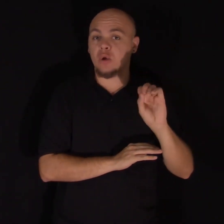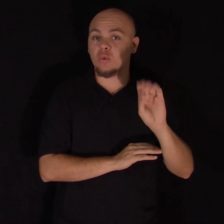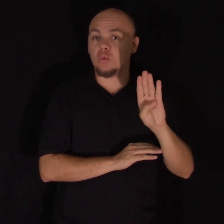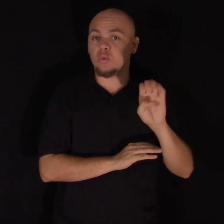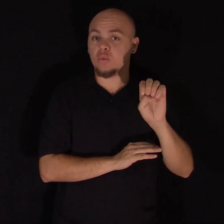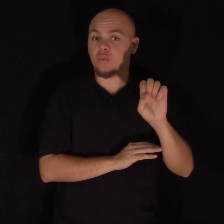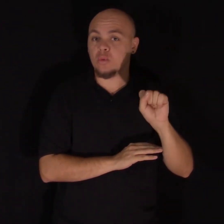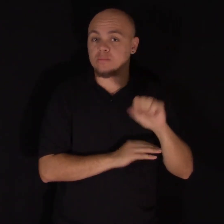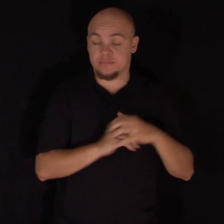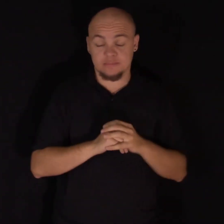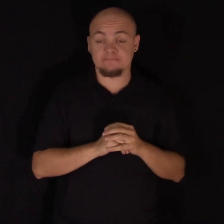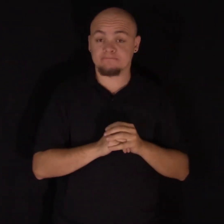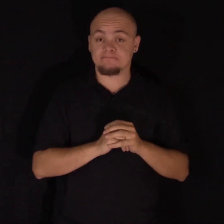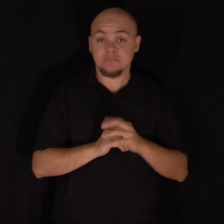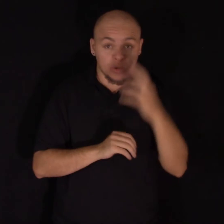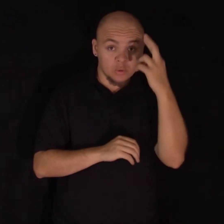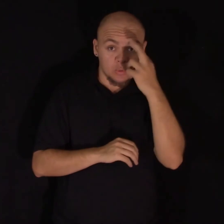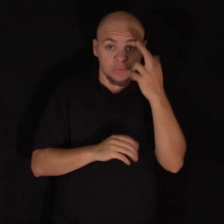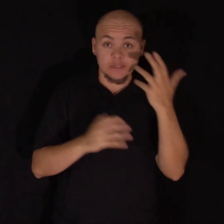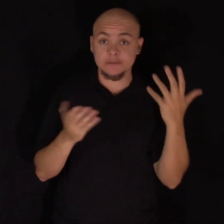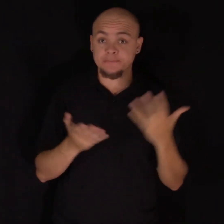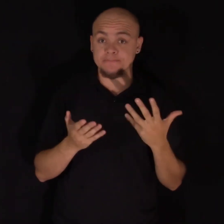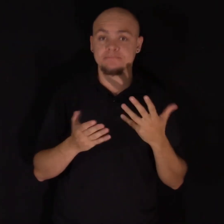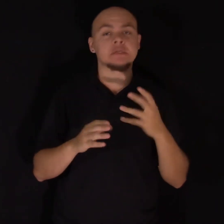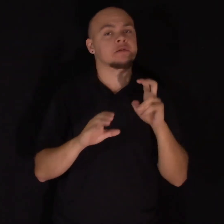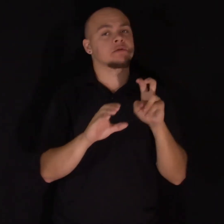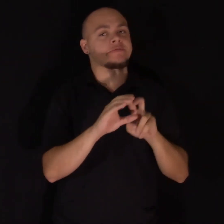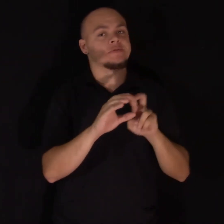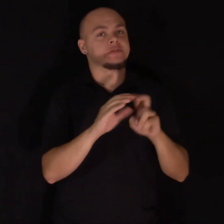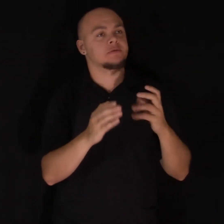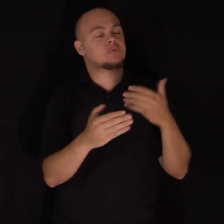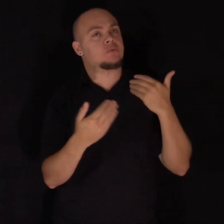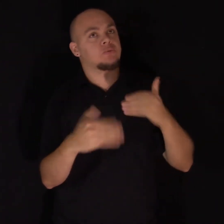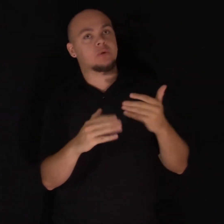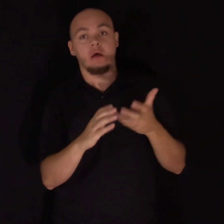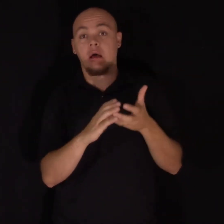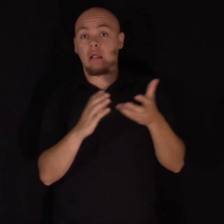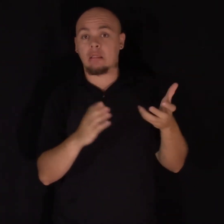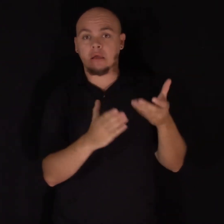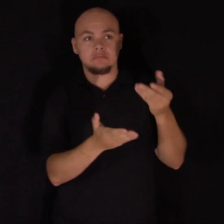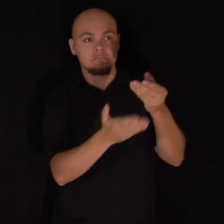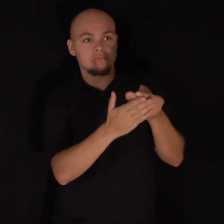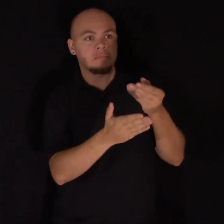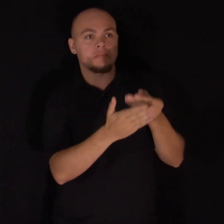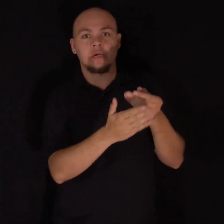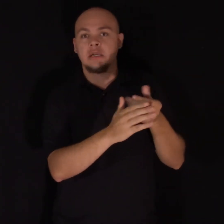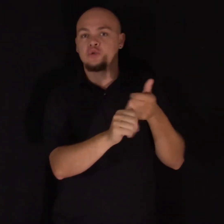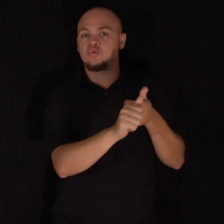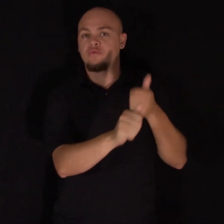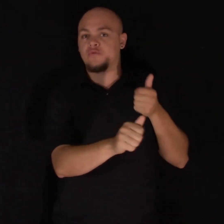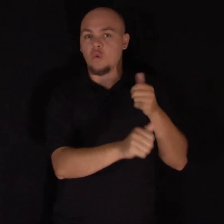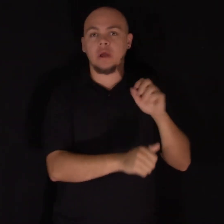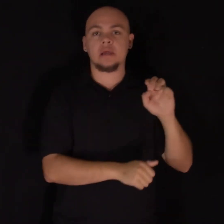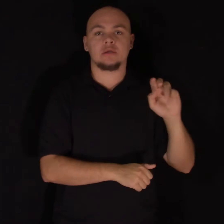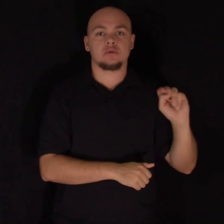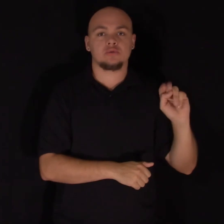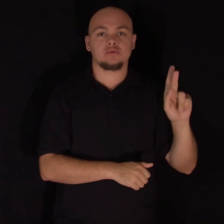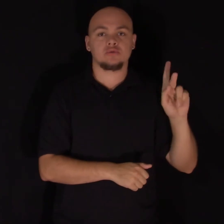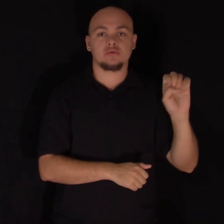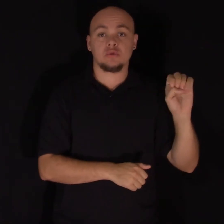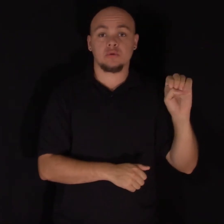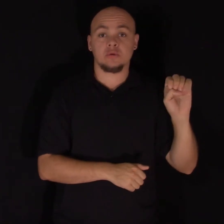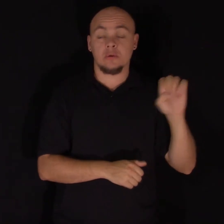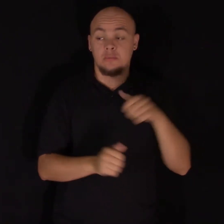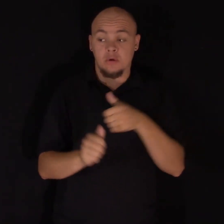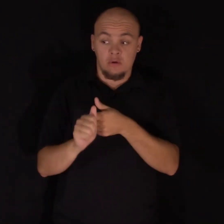of the reason for this is that we have invested a huge amount in nuclear deterrence, but we've actually invested very